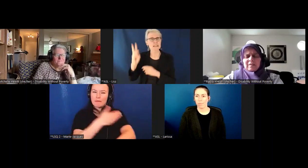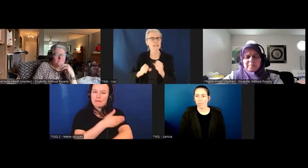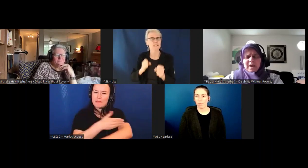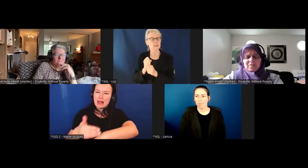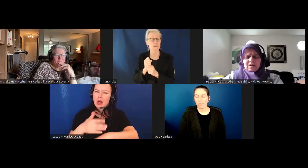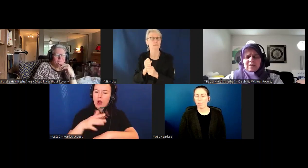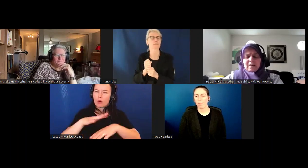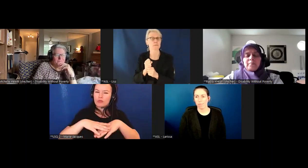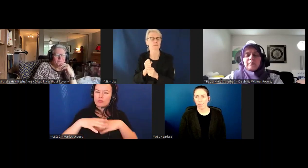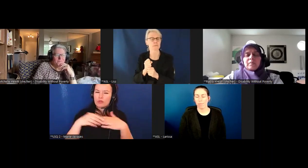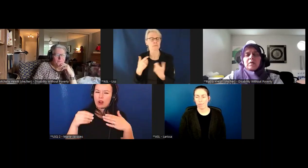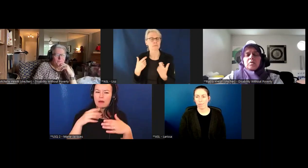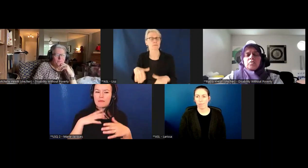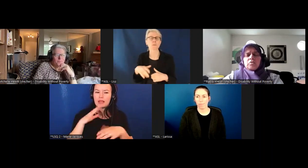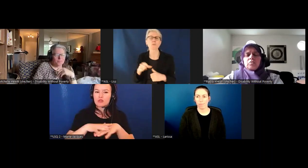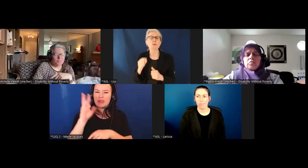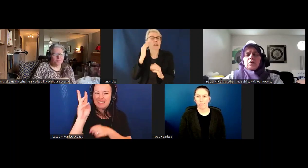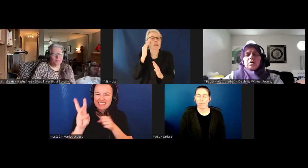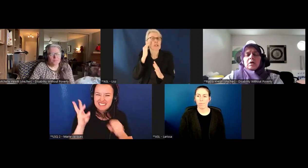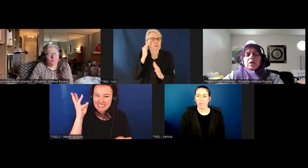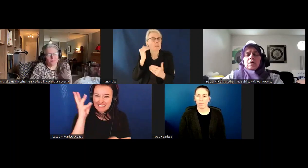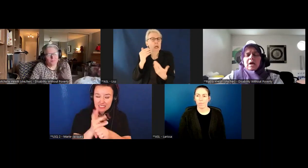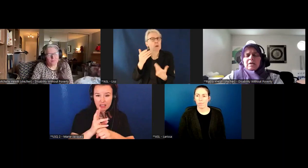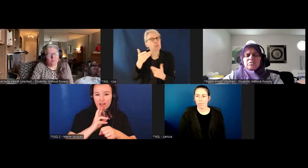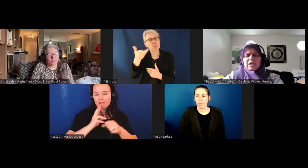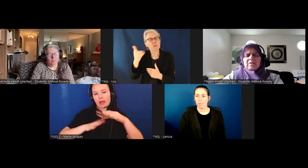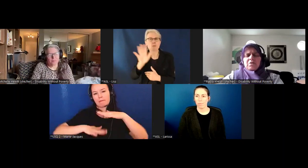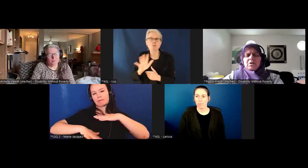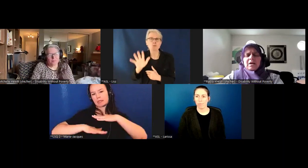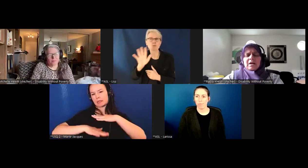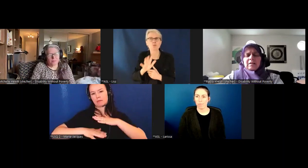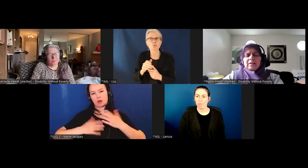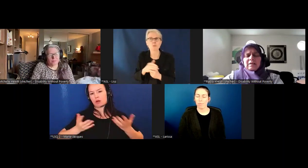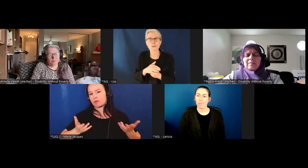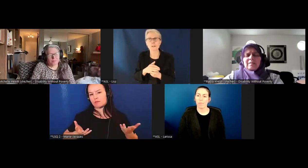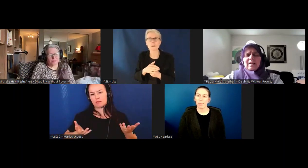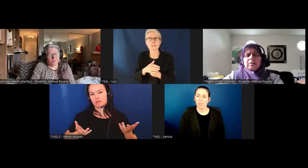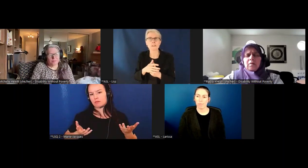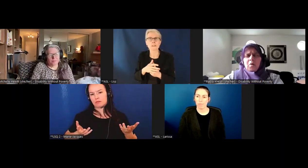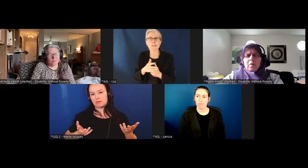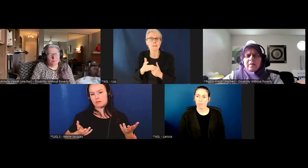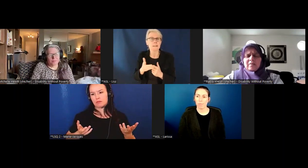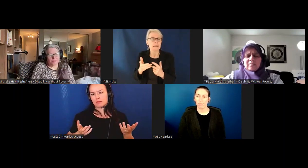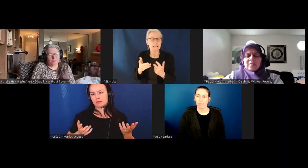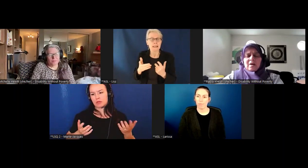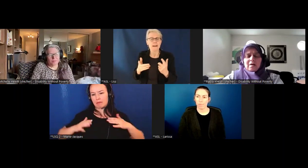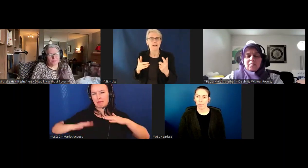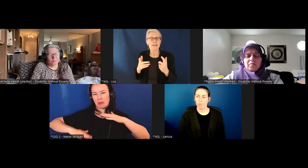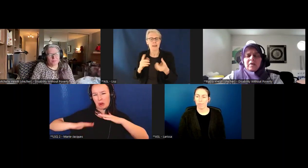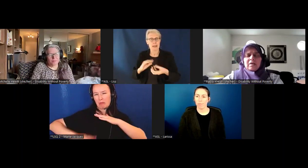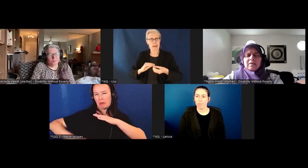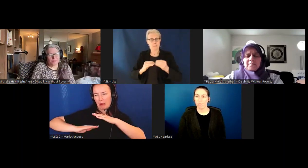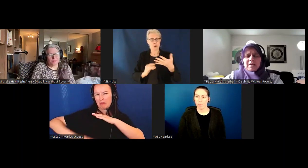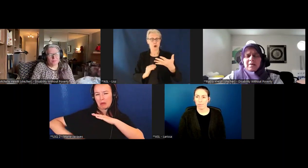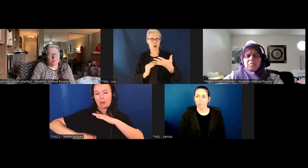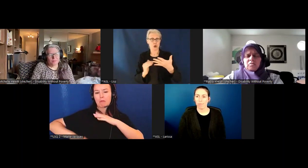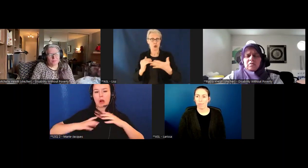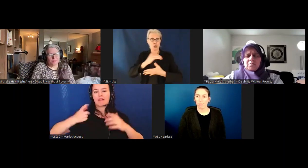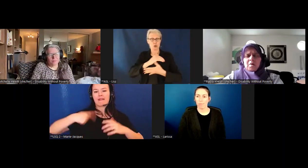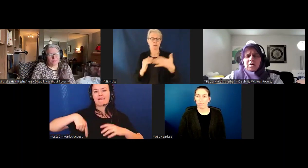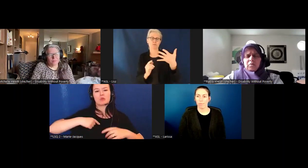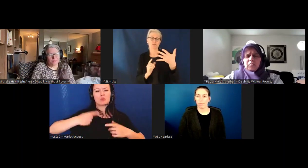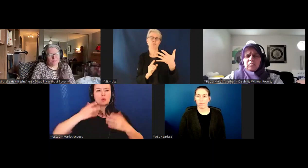were expecting them to take on at least the lowest of the